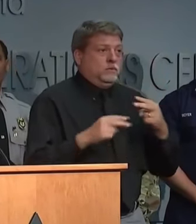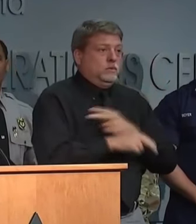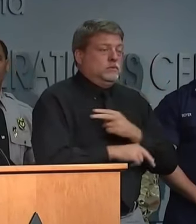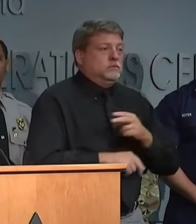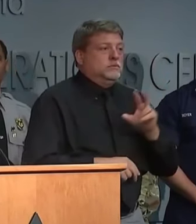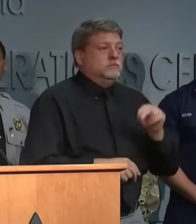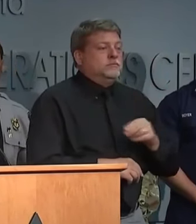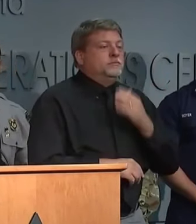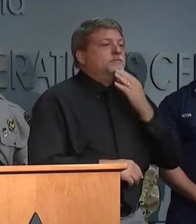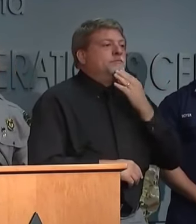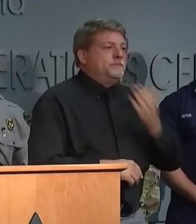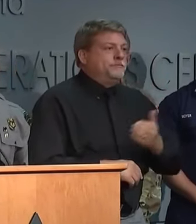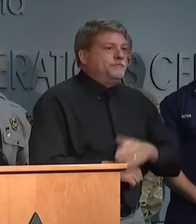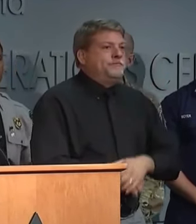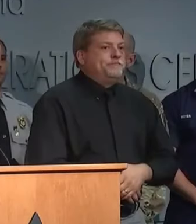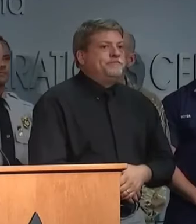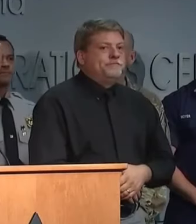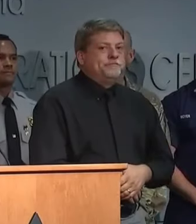Thank you.